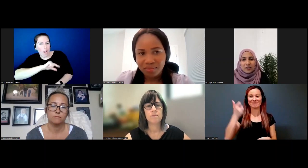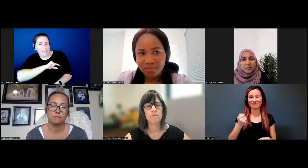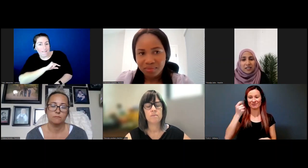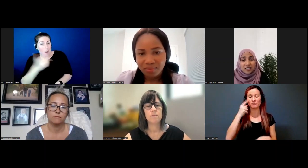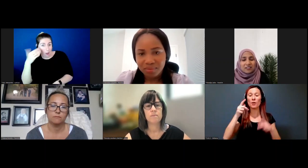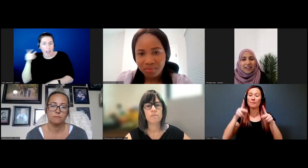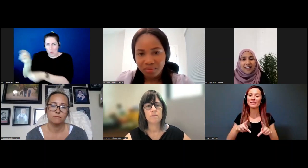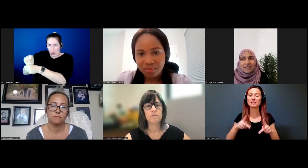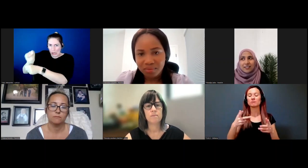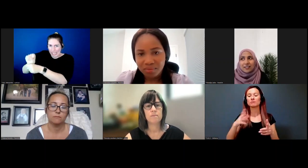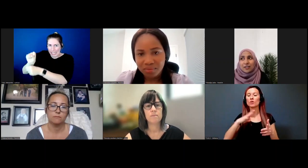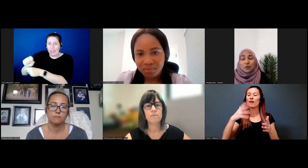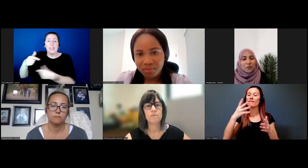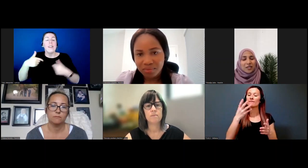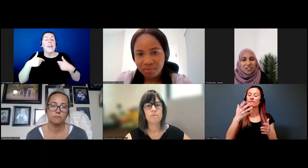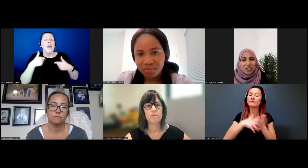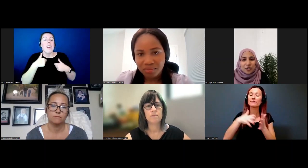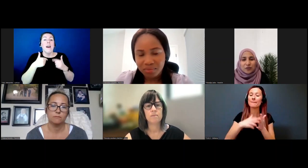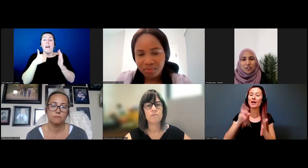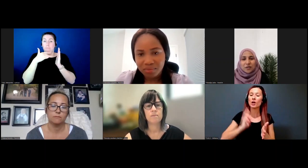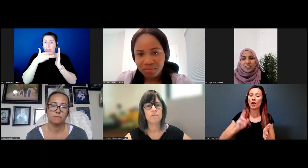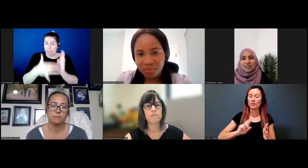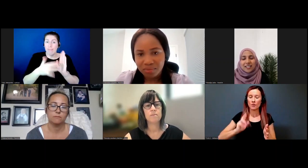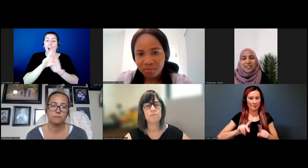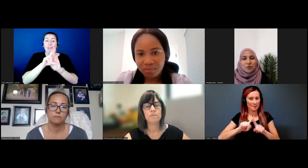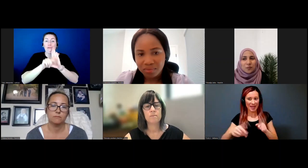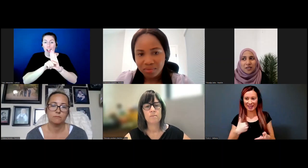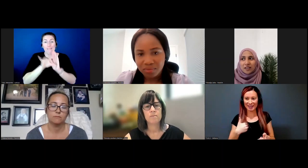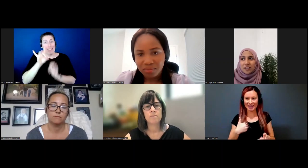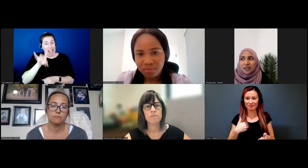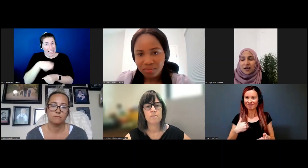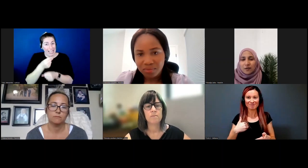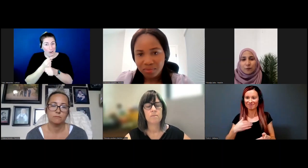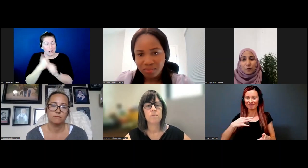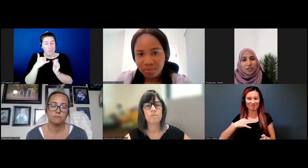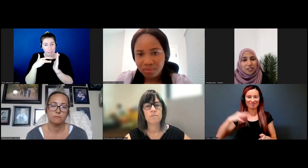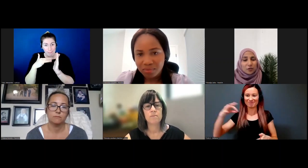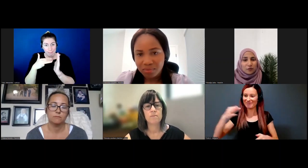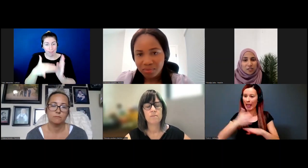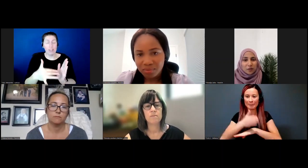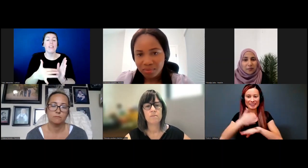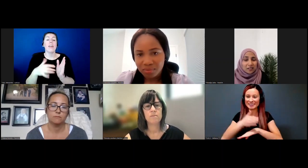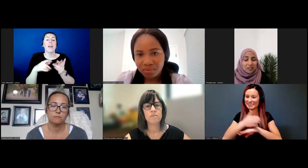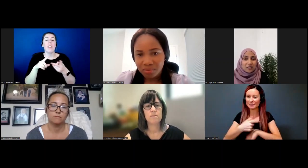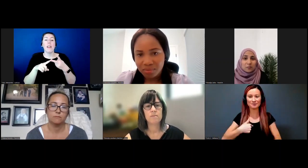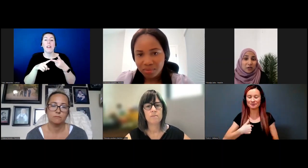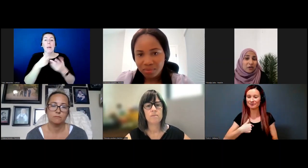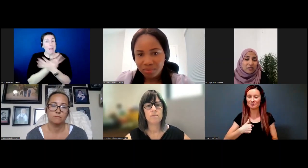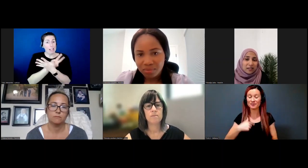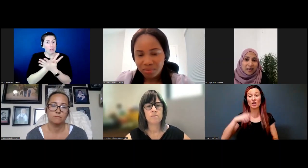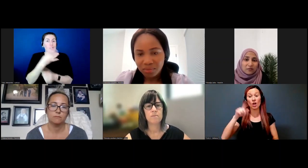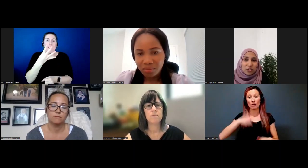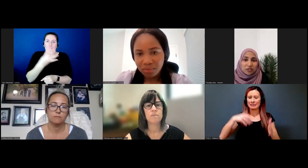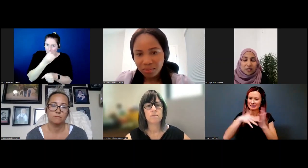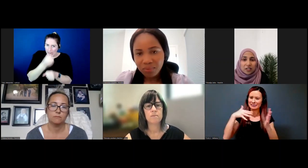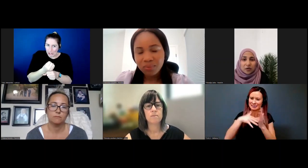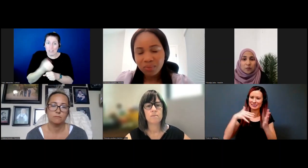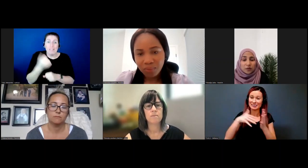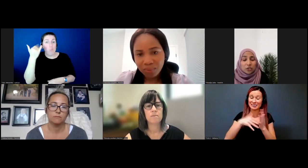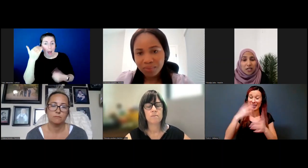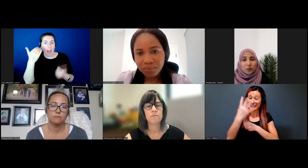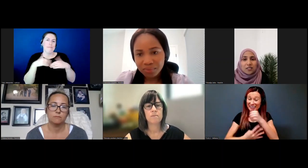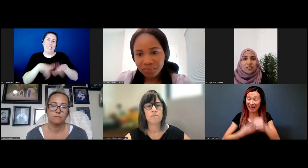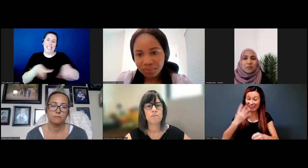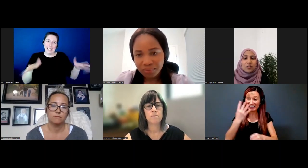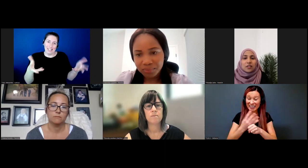I did my undergrad. It took me 8 years to finish my undergrad. It took me 4 years to finish my master's because I have children,